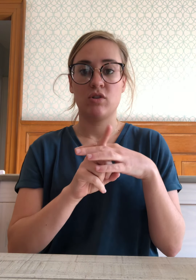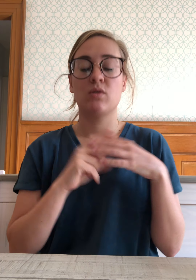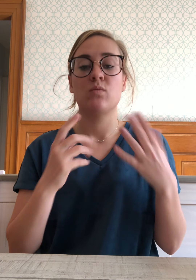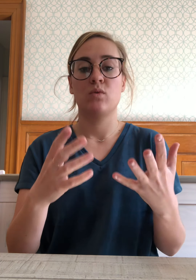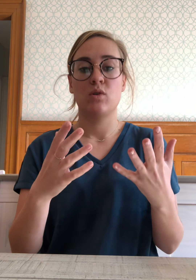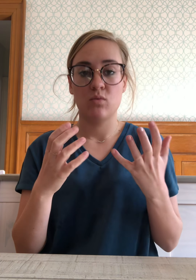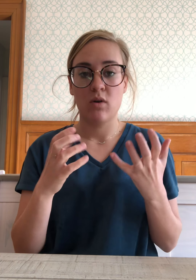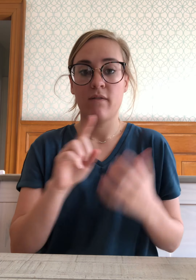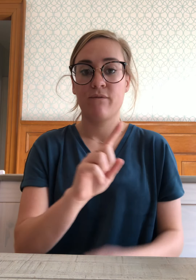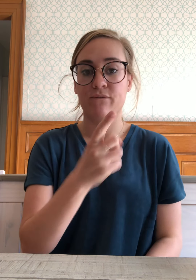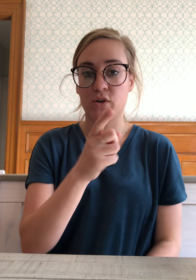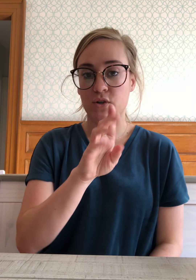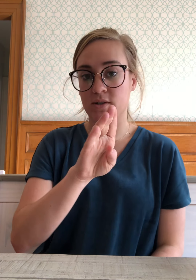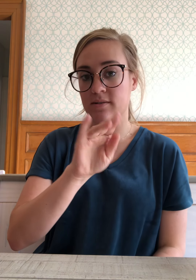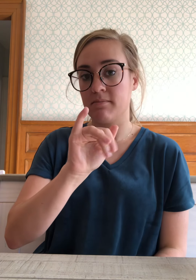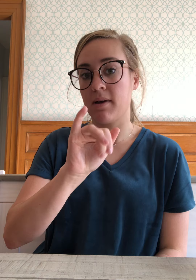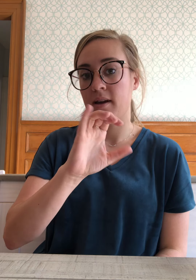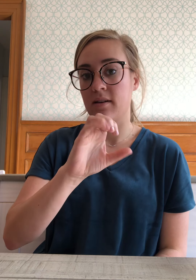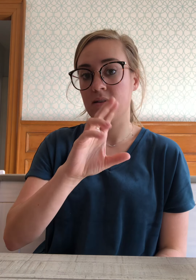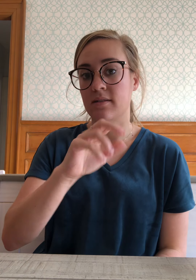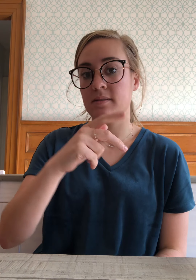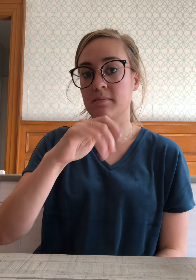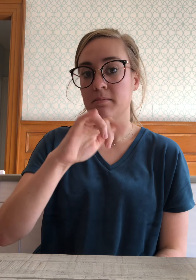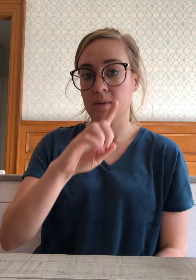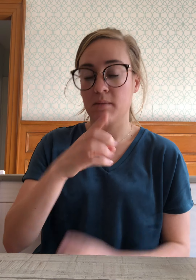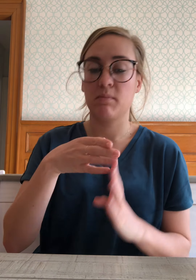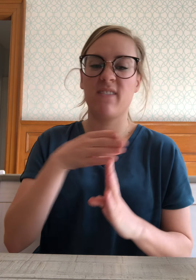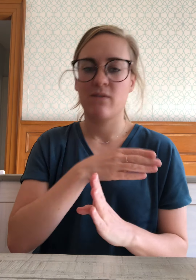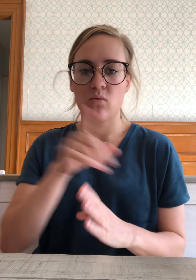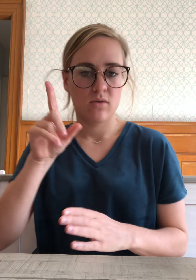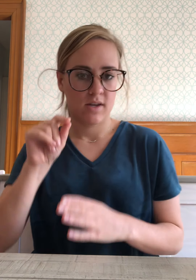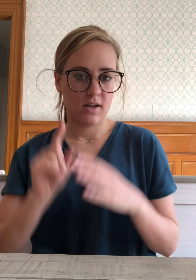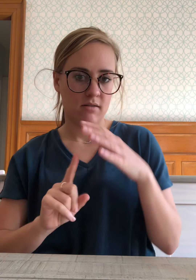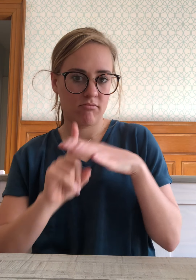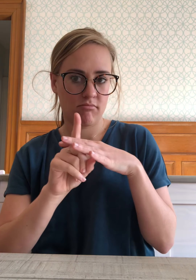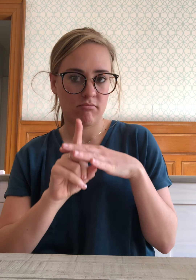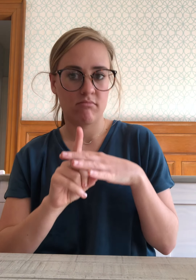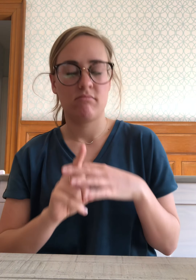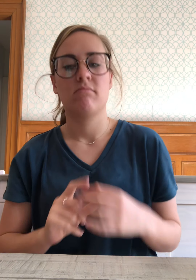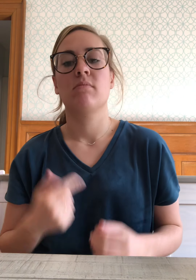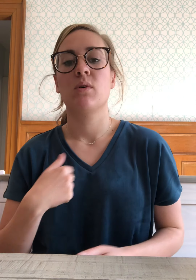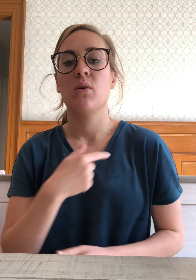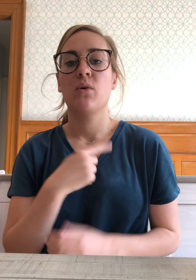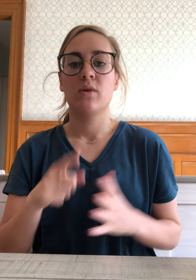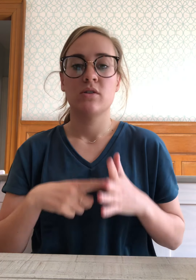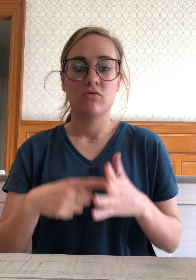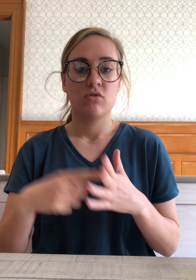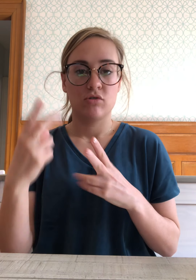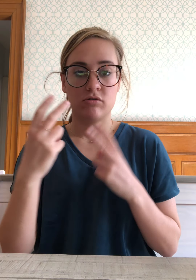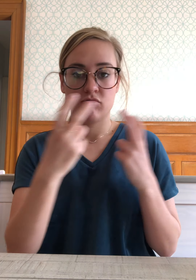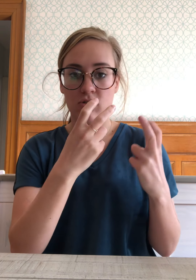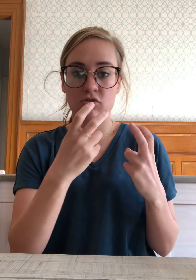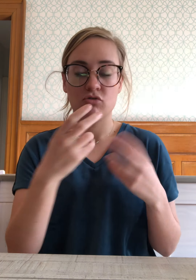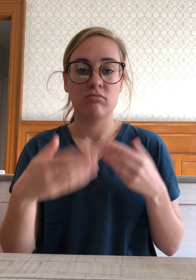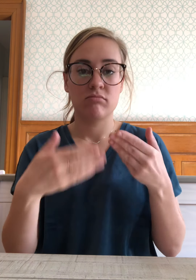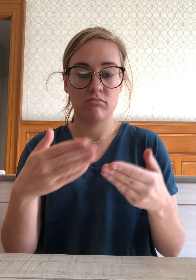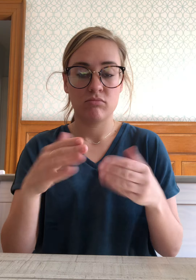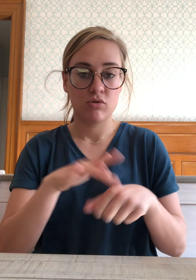canines in the mandibular arch. We start the extraction procedure early in the mixed dentition to